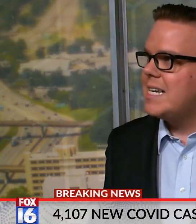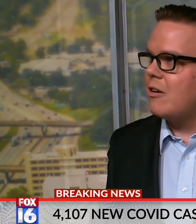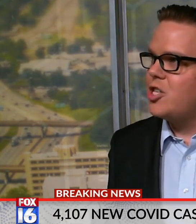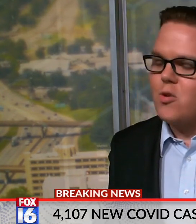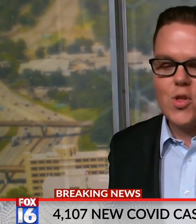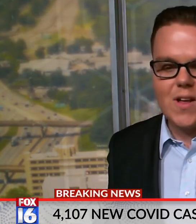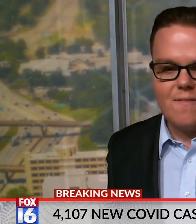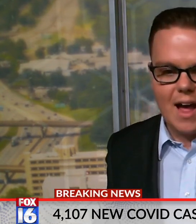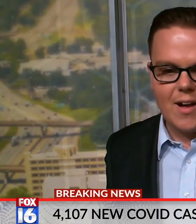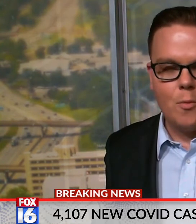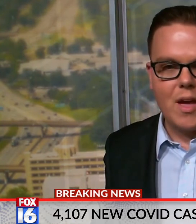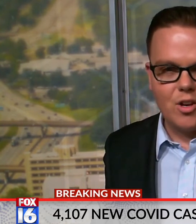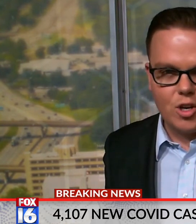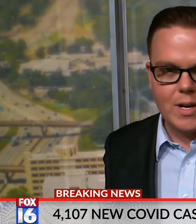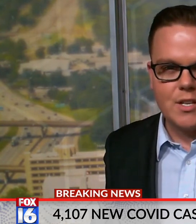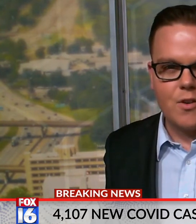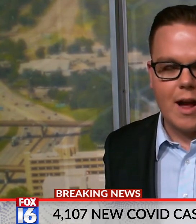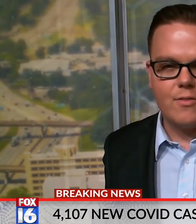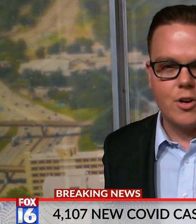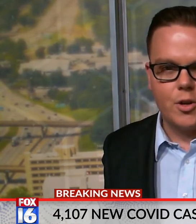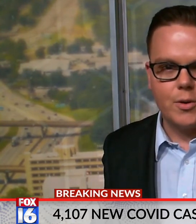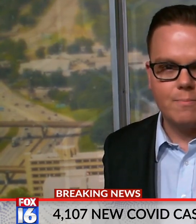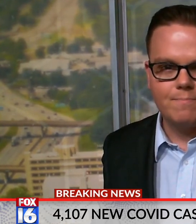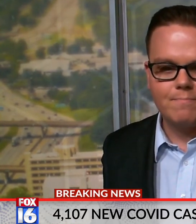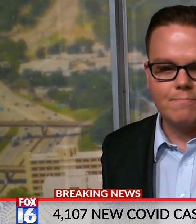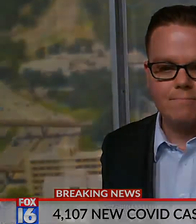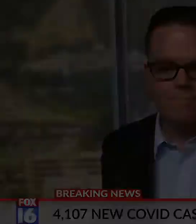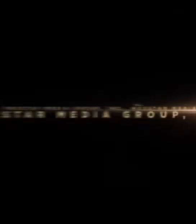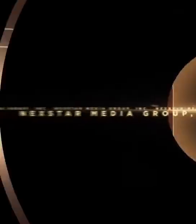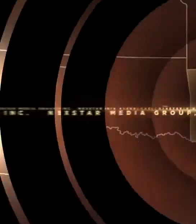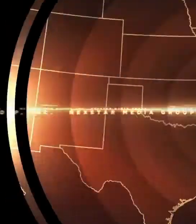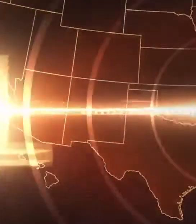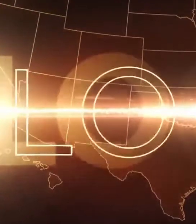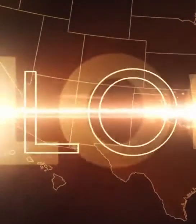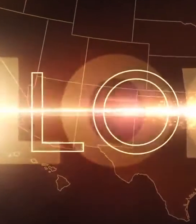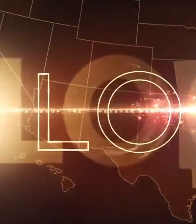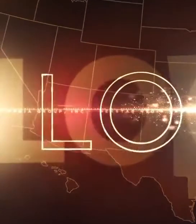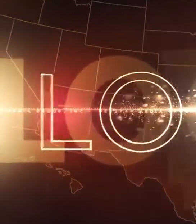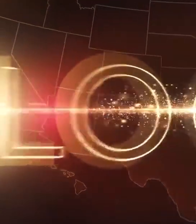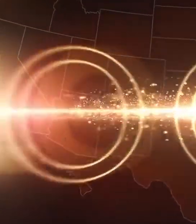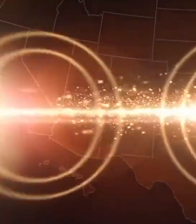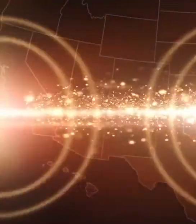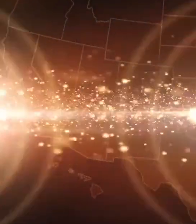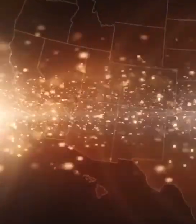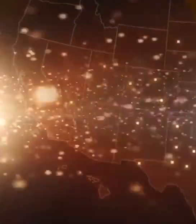It's now 2:35. I hope you have a good rest of your afternoon.